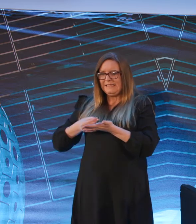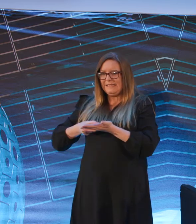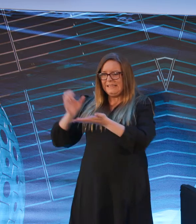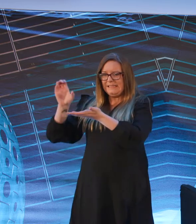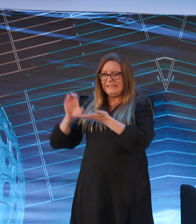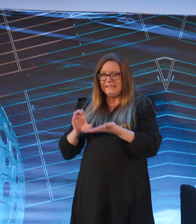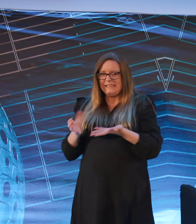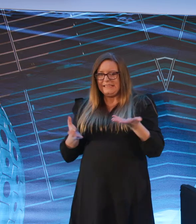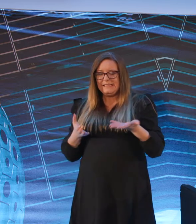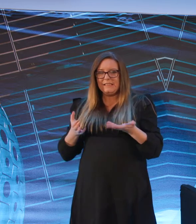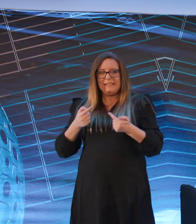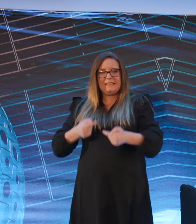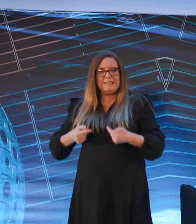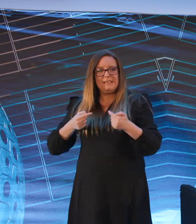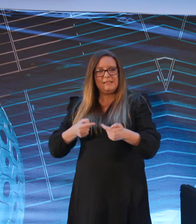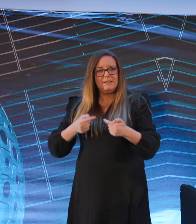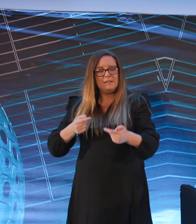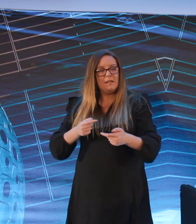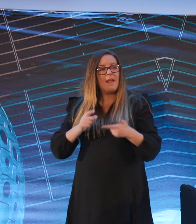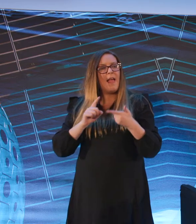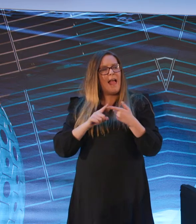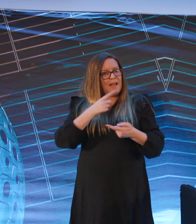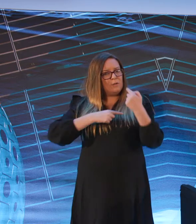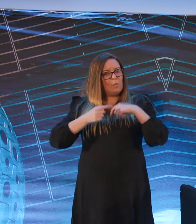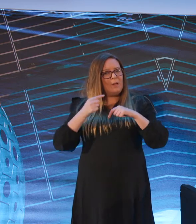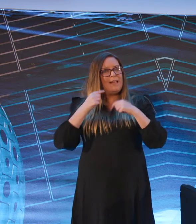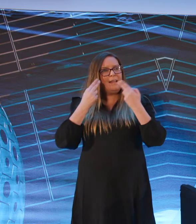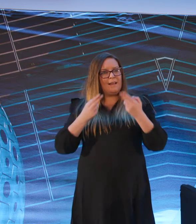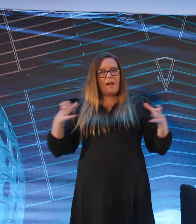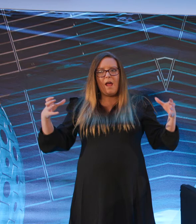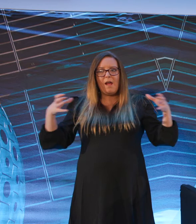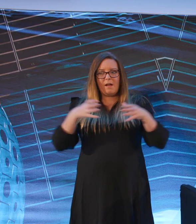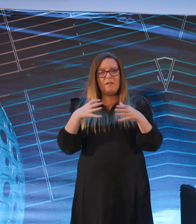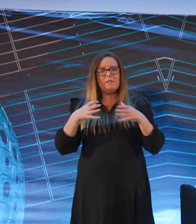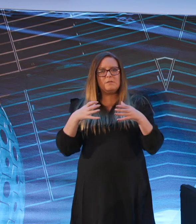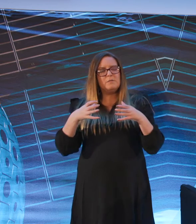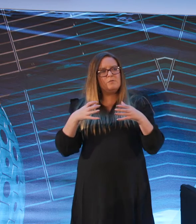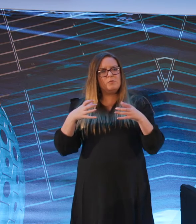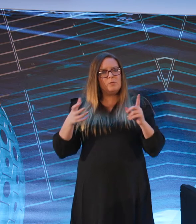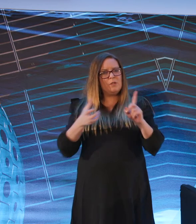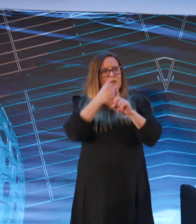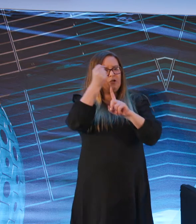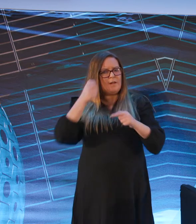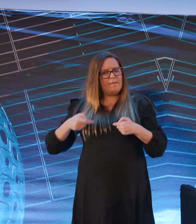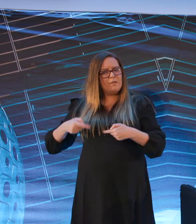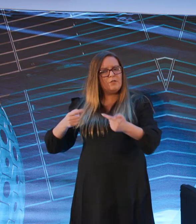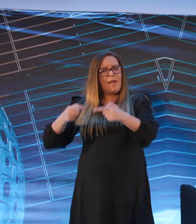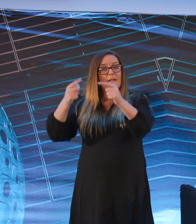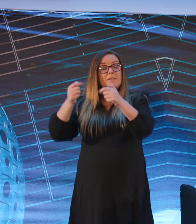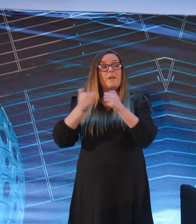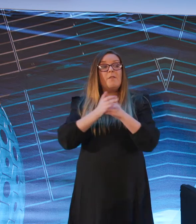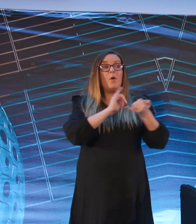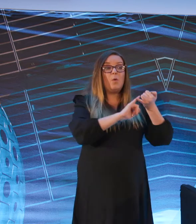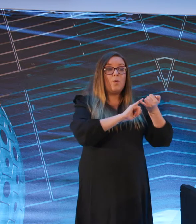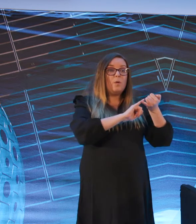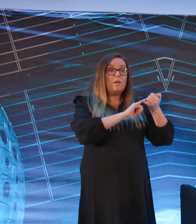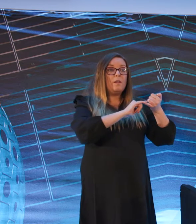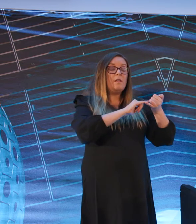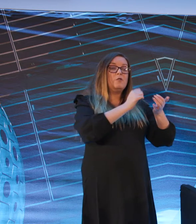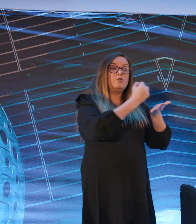collective responsibility to overcome these challenges for the betterment of our students and